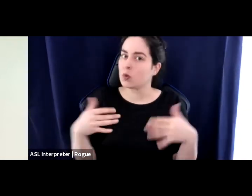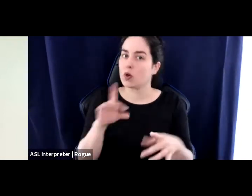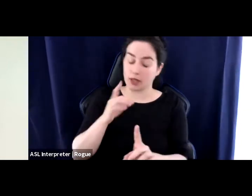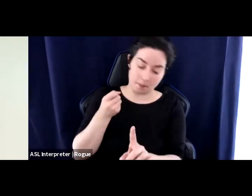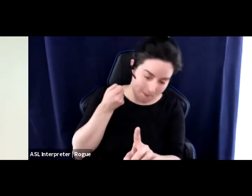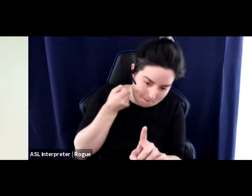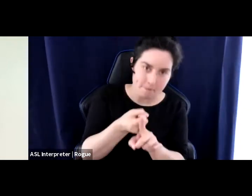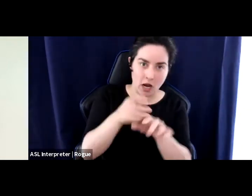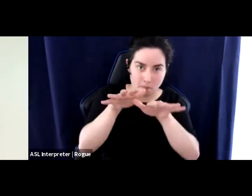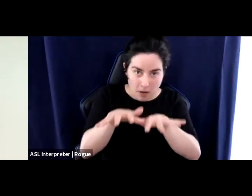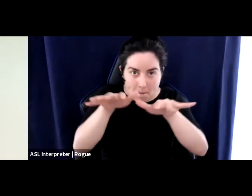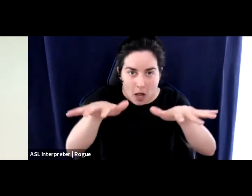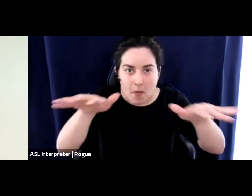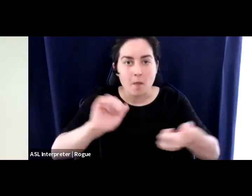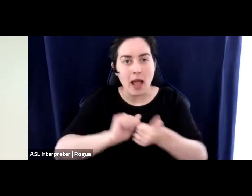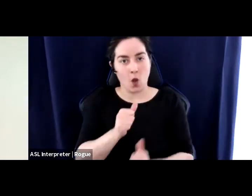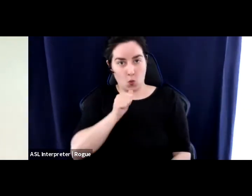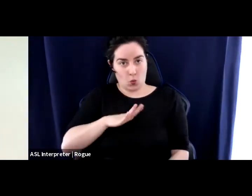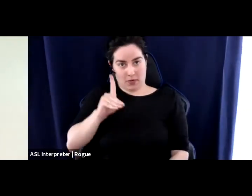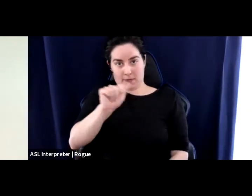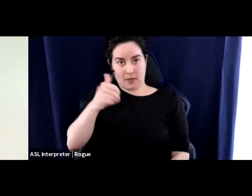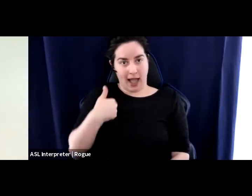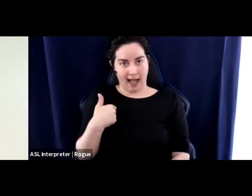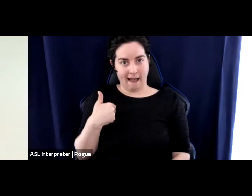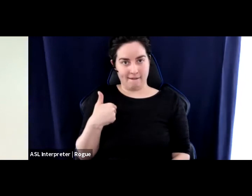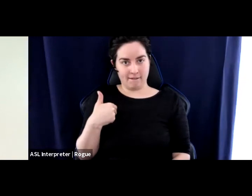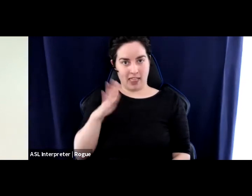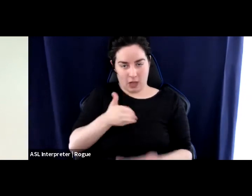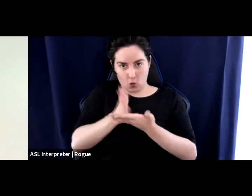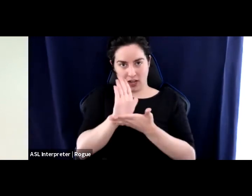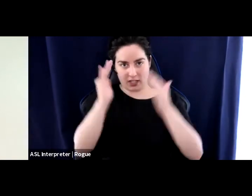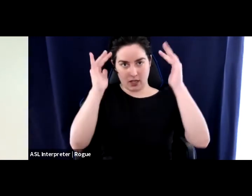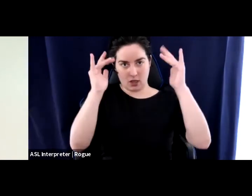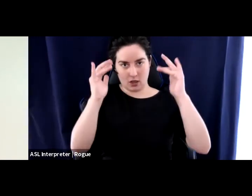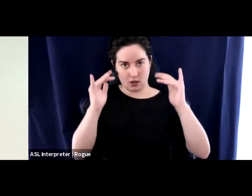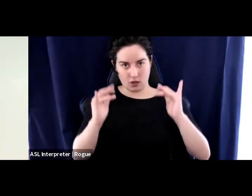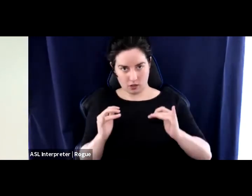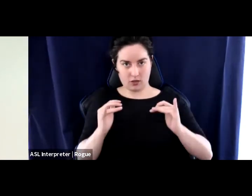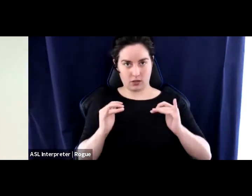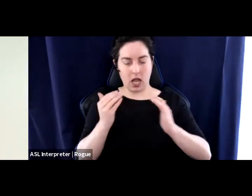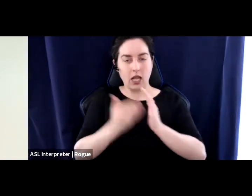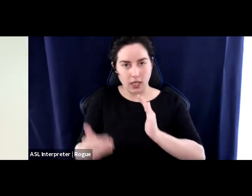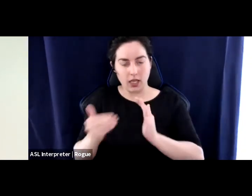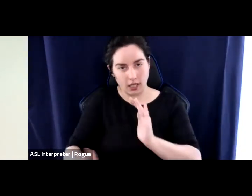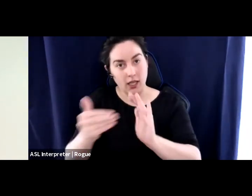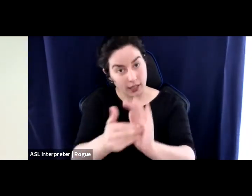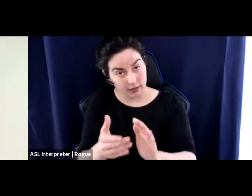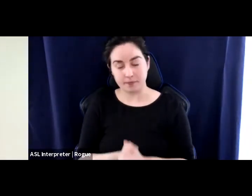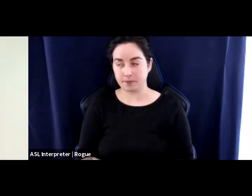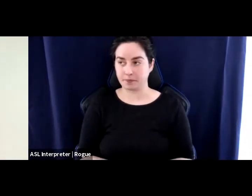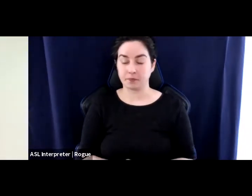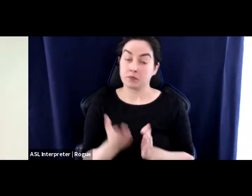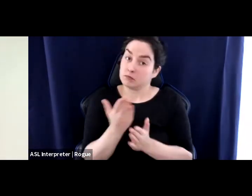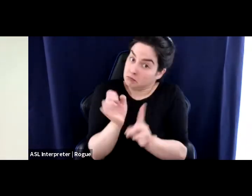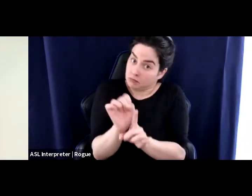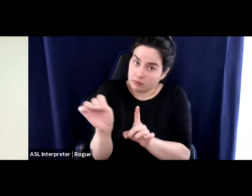ways that the rights of women with disabilities are undermined in those kinds of cases. In some cases, we've seen